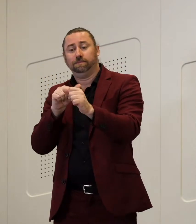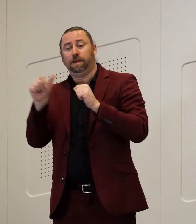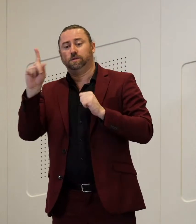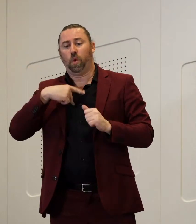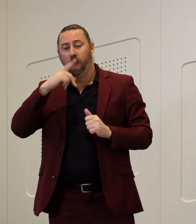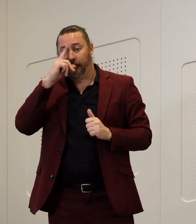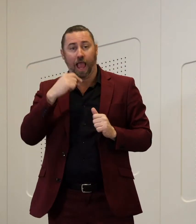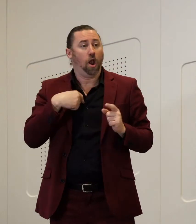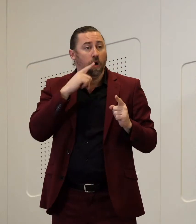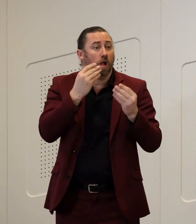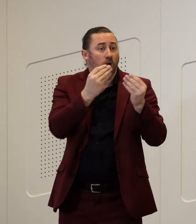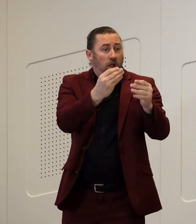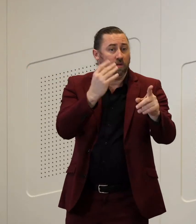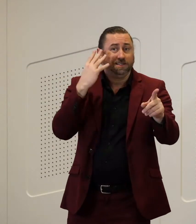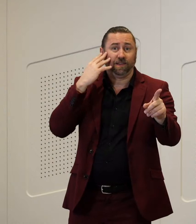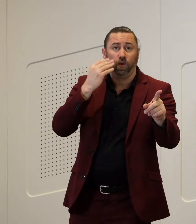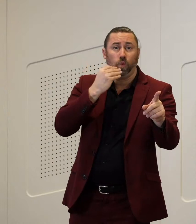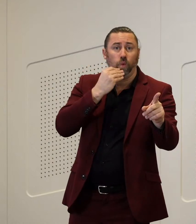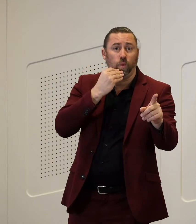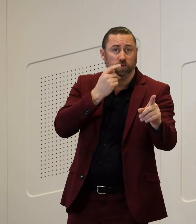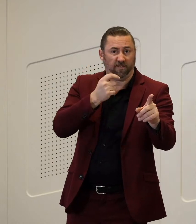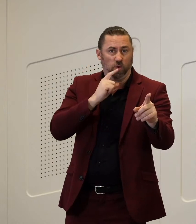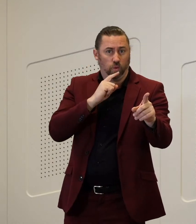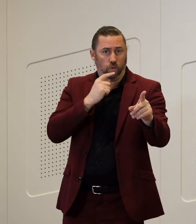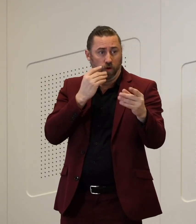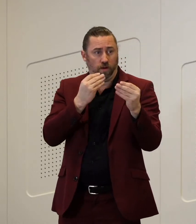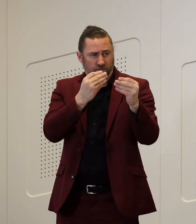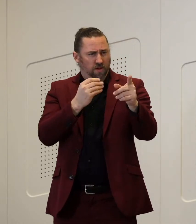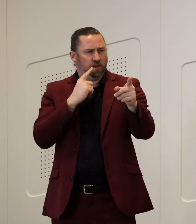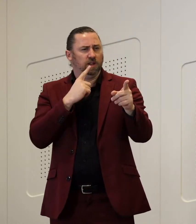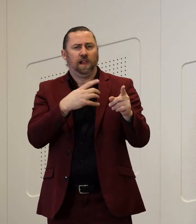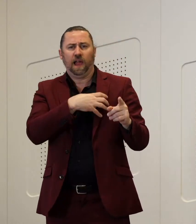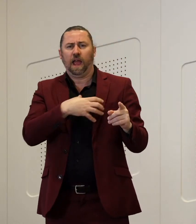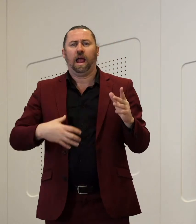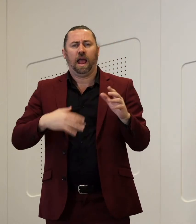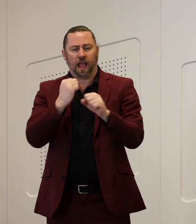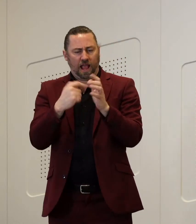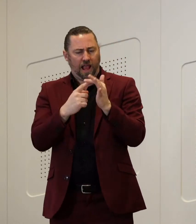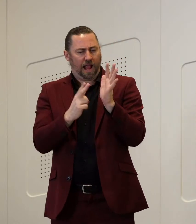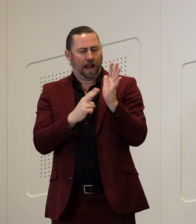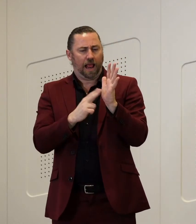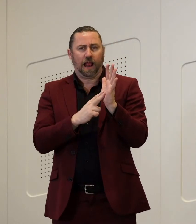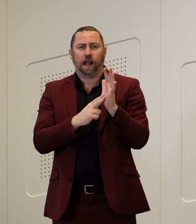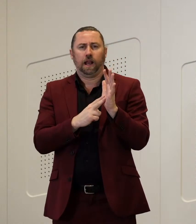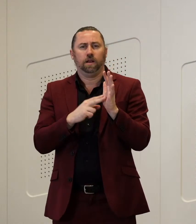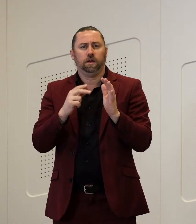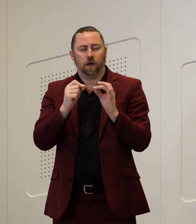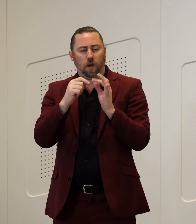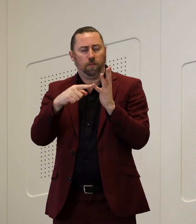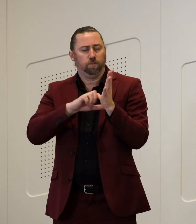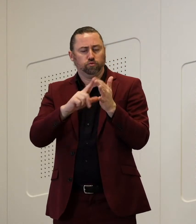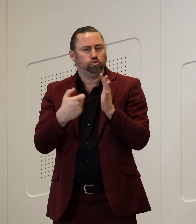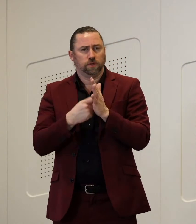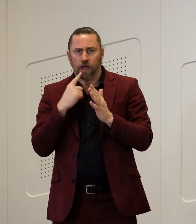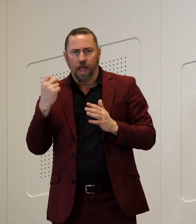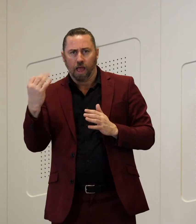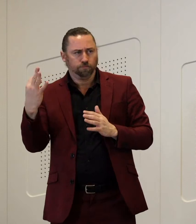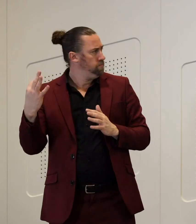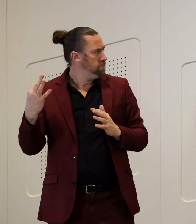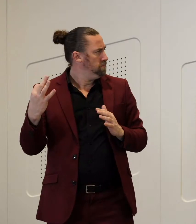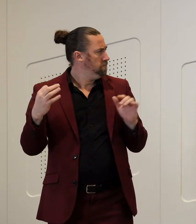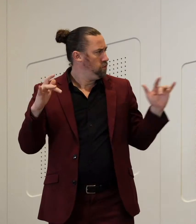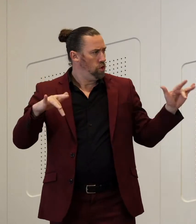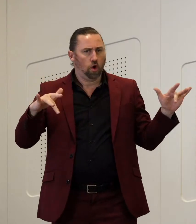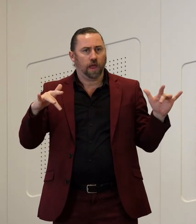put it out this afternoon in the press release. On that though, how did Minister Glenn Butcher, how has he already tested negative? He hasn't been